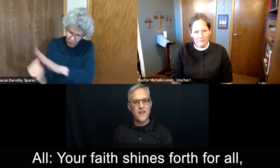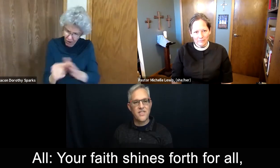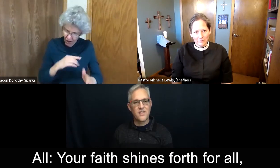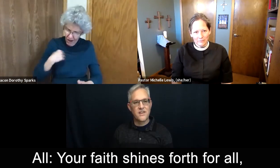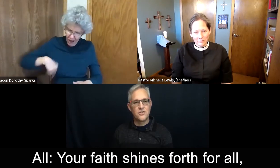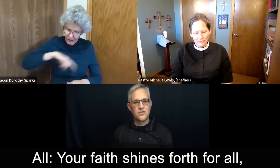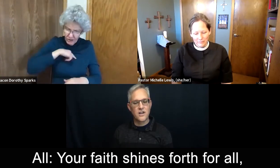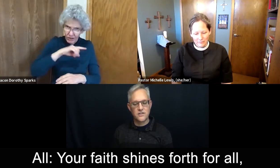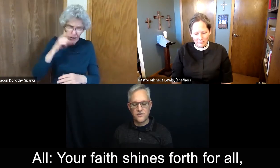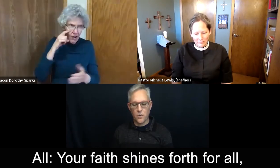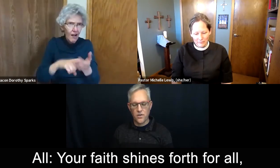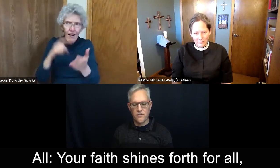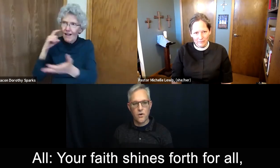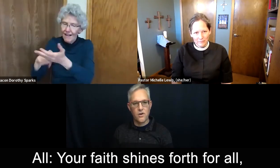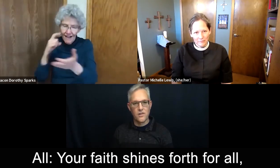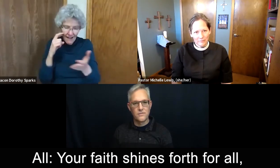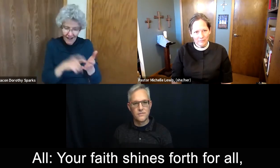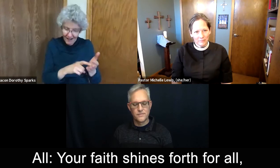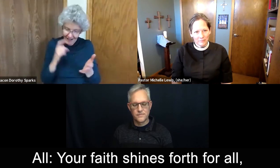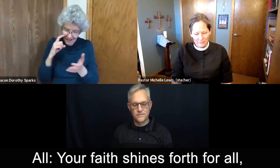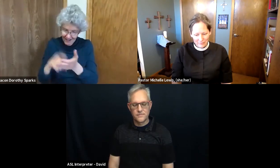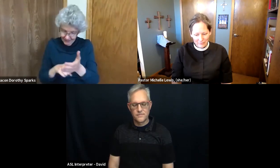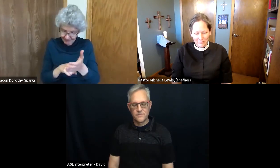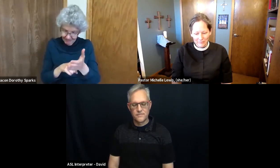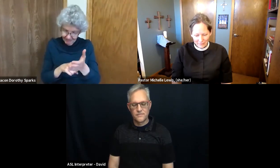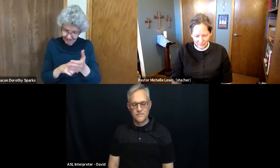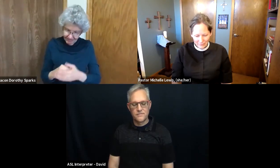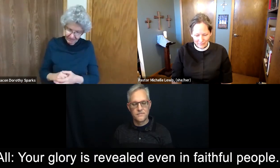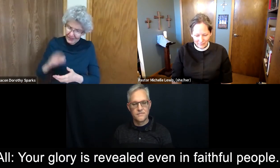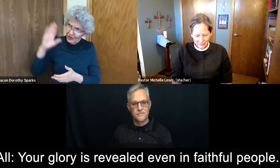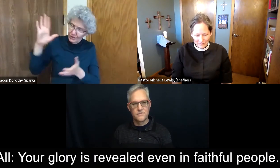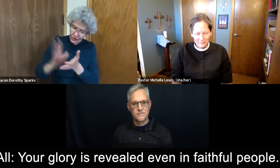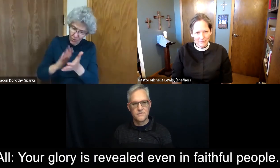Your faith shines forth for all.